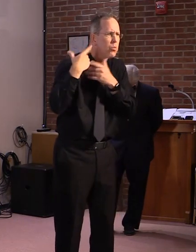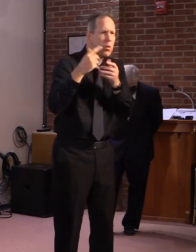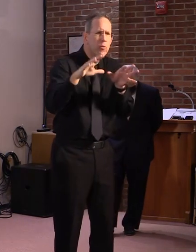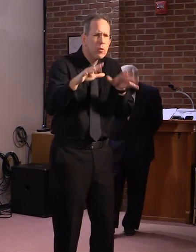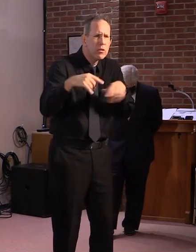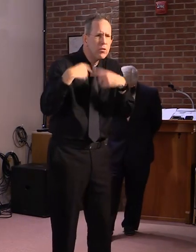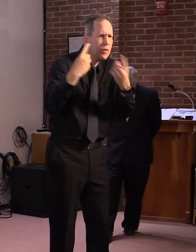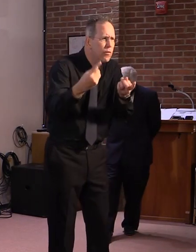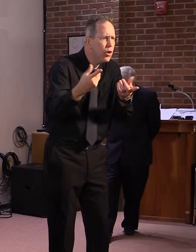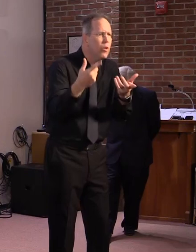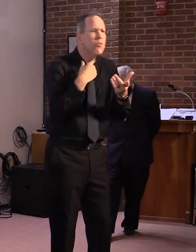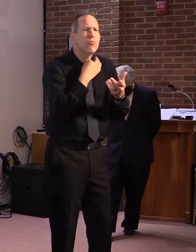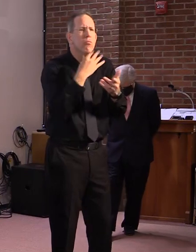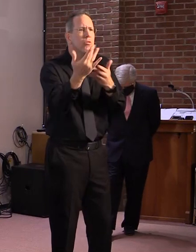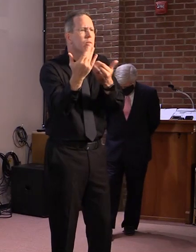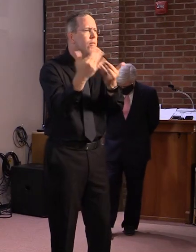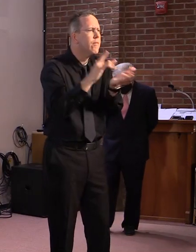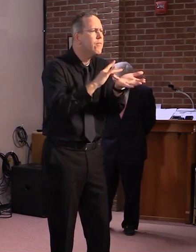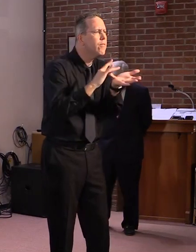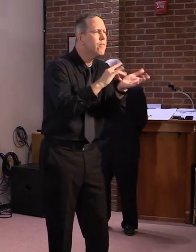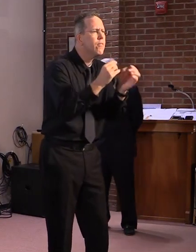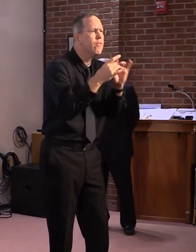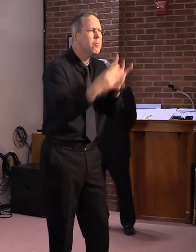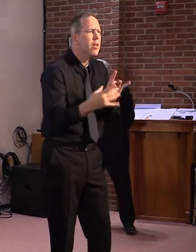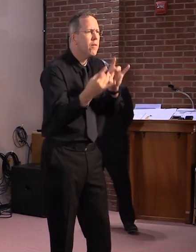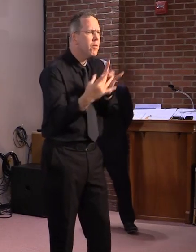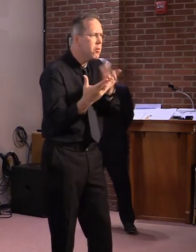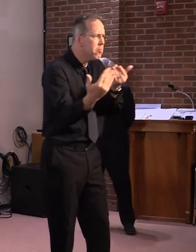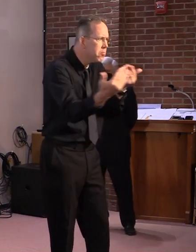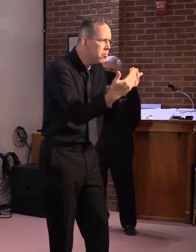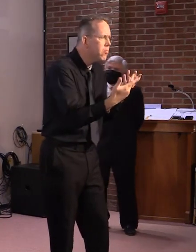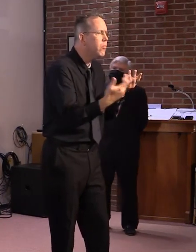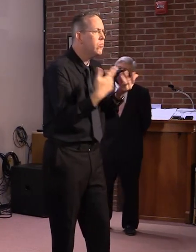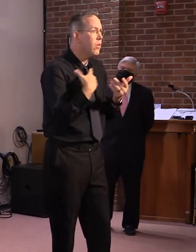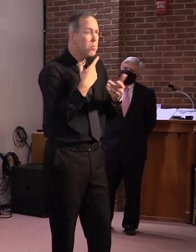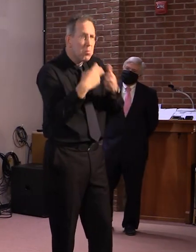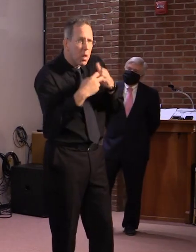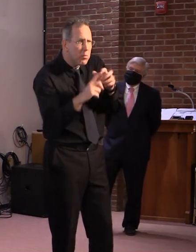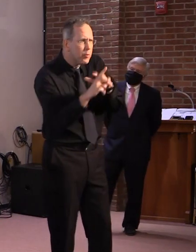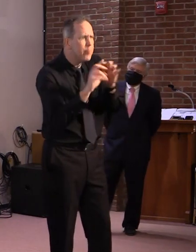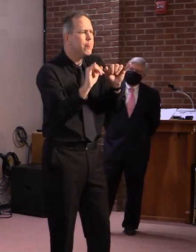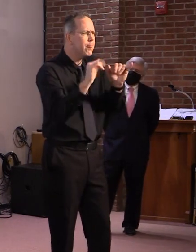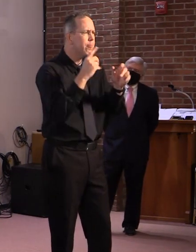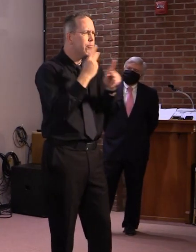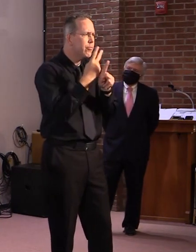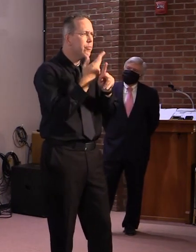the groups, and they've certainly contributed significantly to the development of the guidance that we'll be putting out this week.